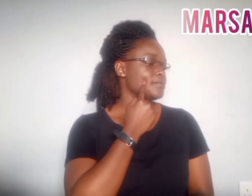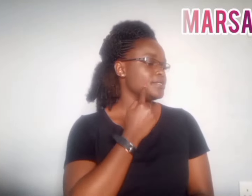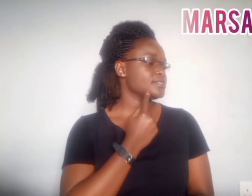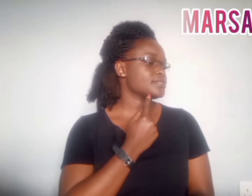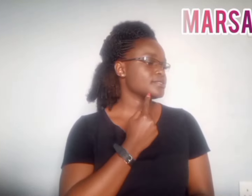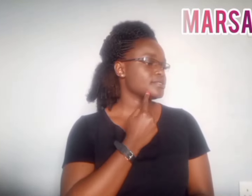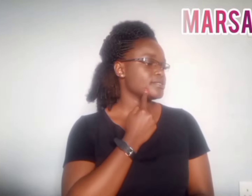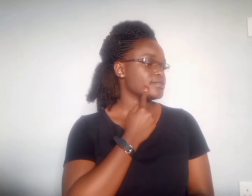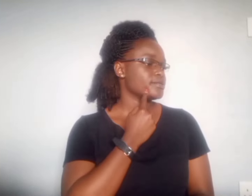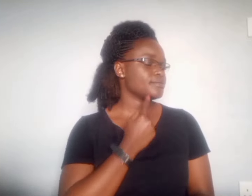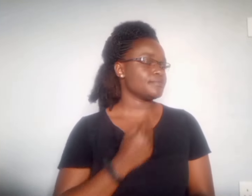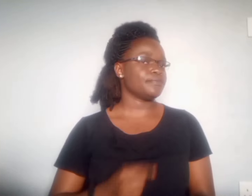Marsabit.